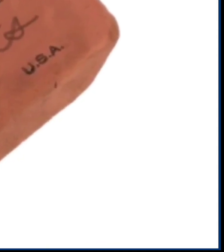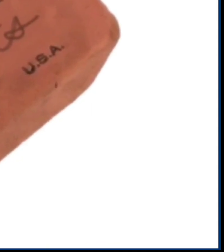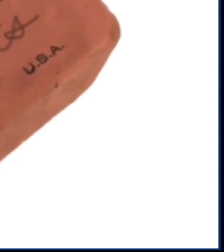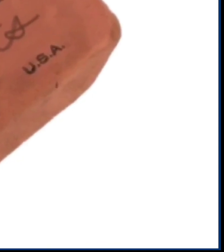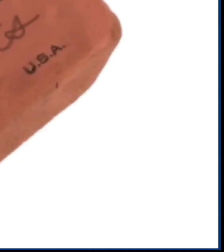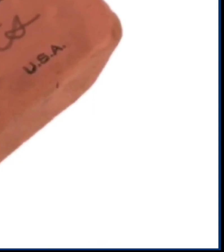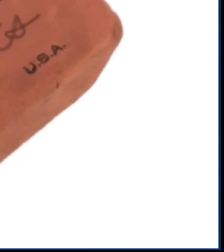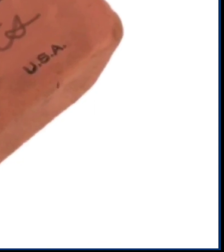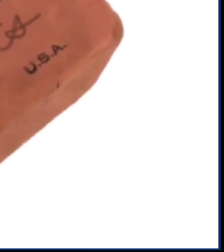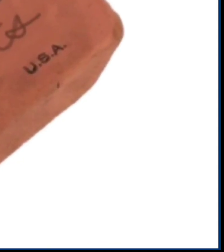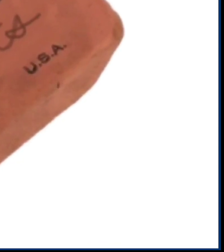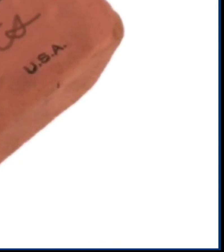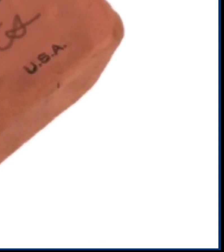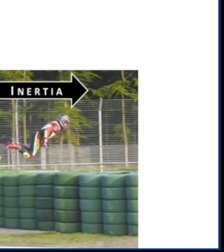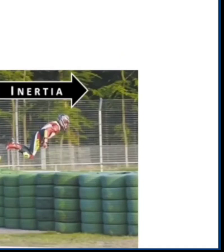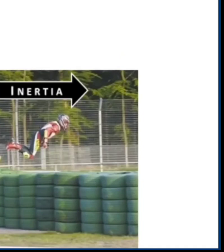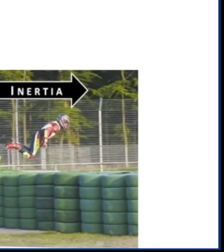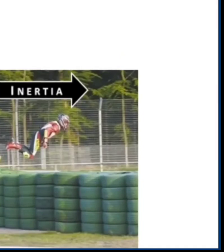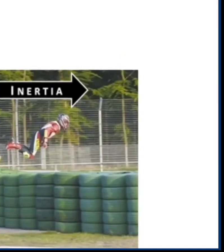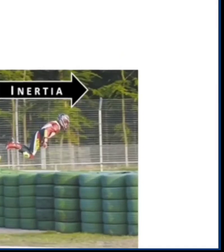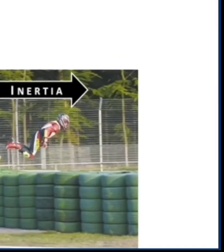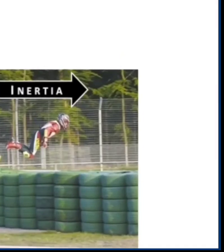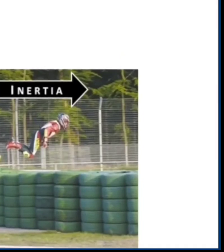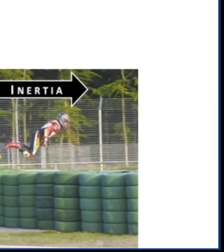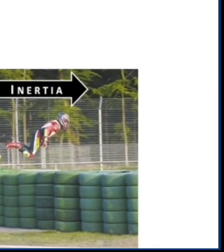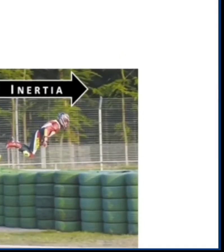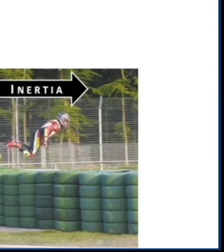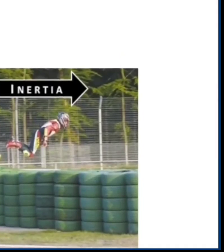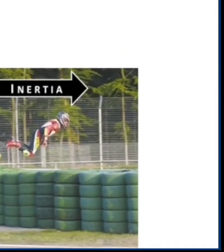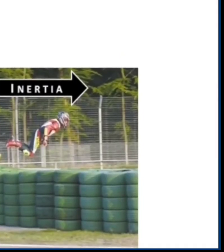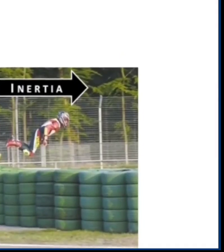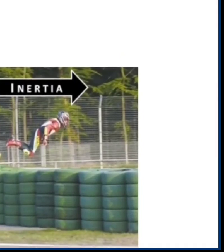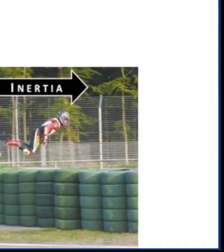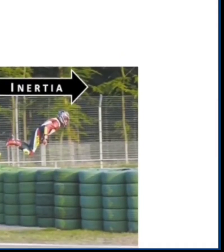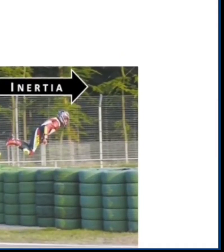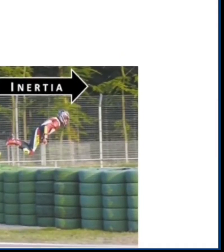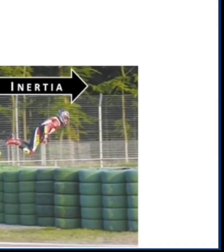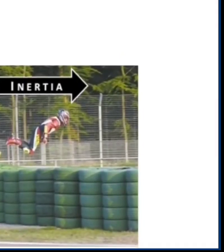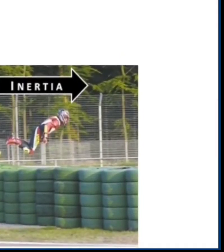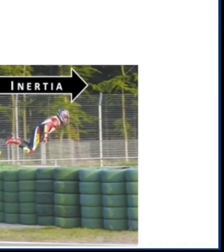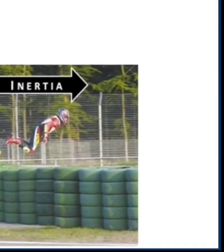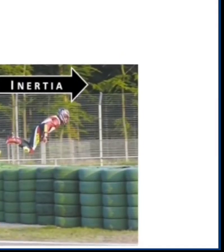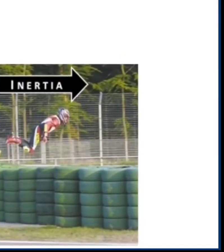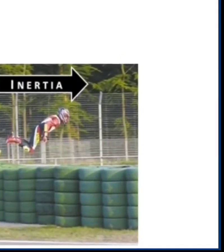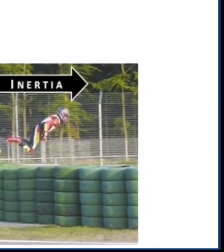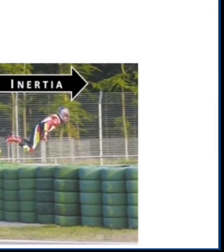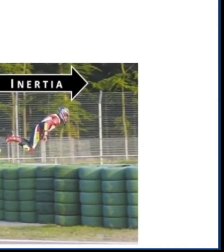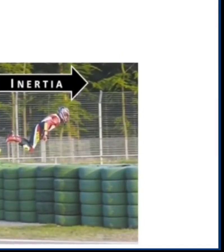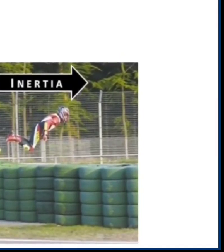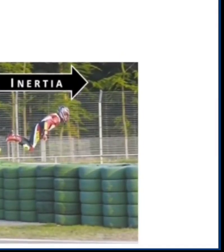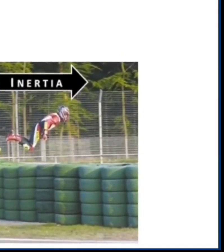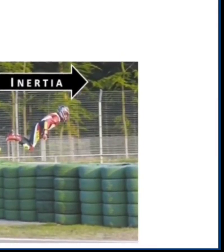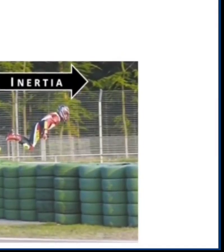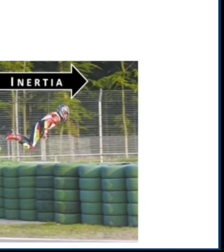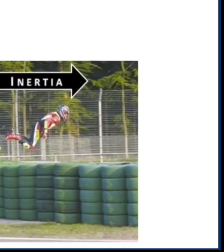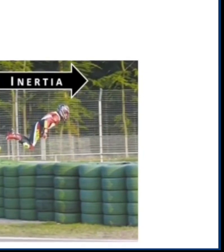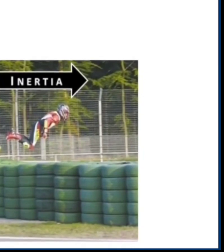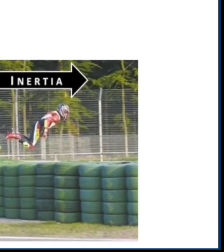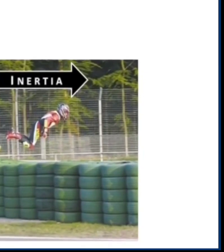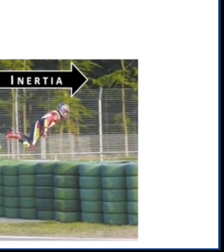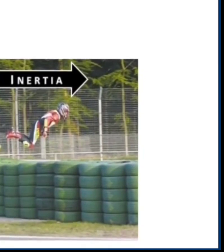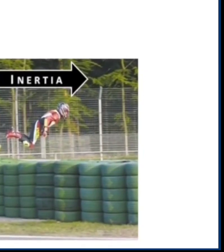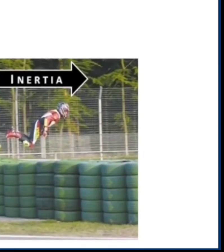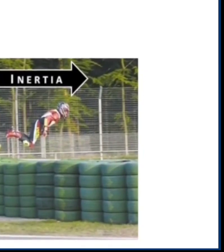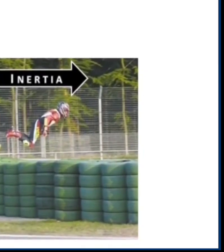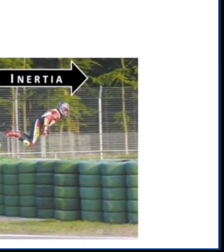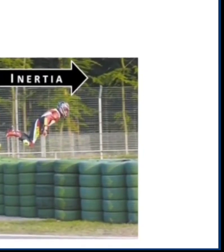outcomes would be severely different. As I said before, this is only one of many different experiments to prove inertia and